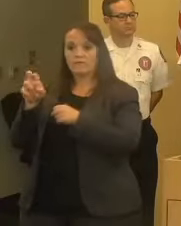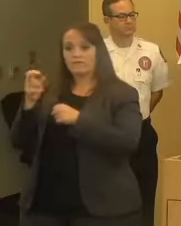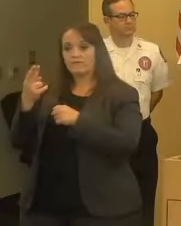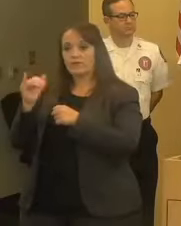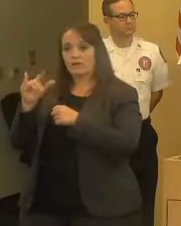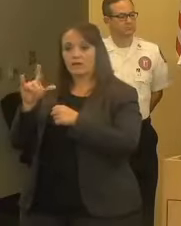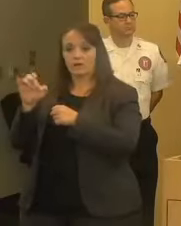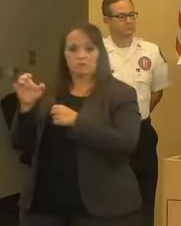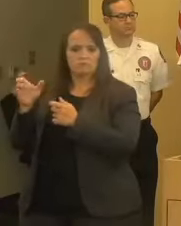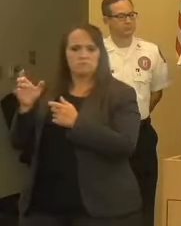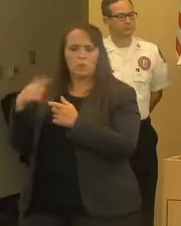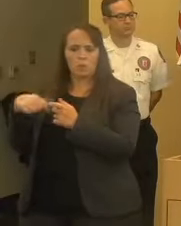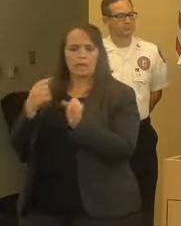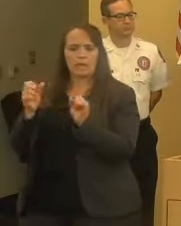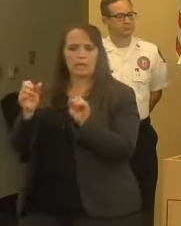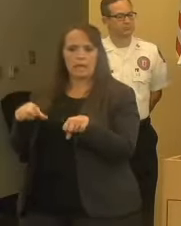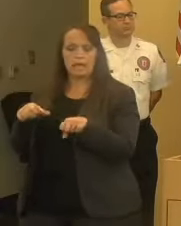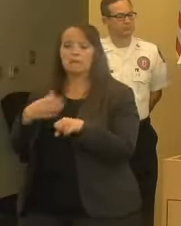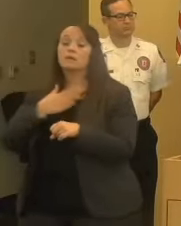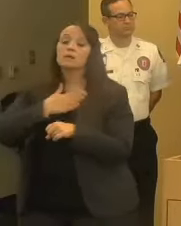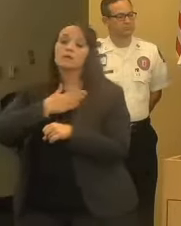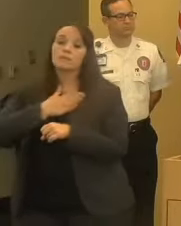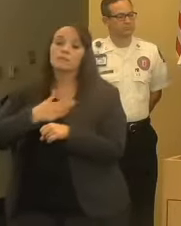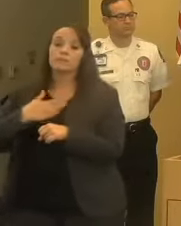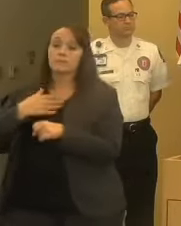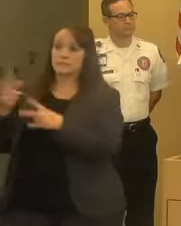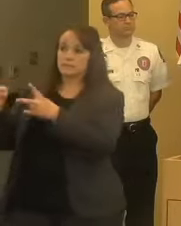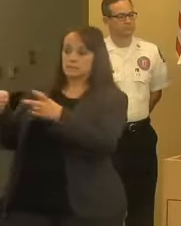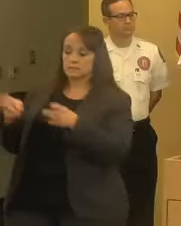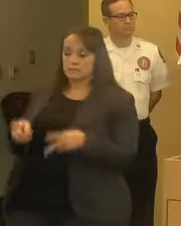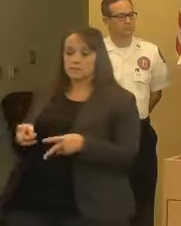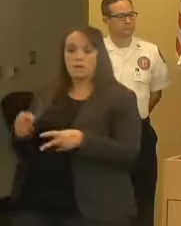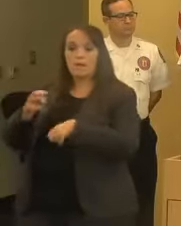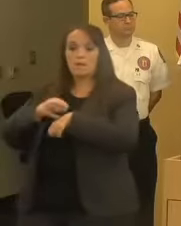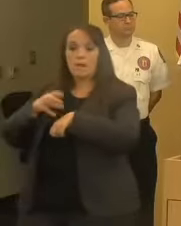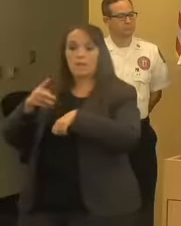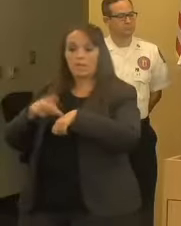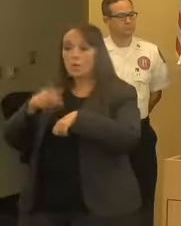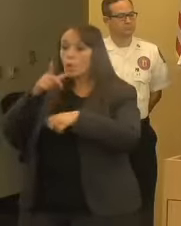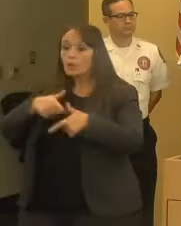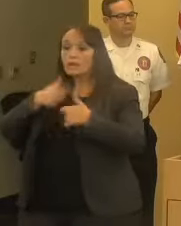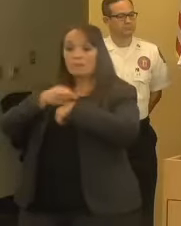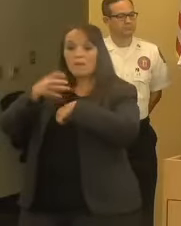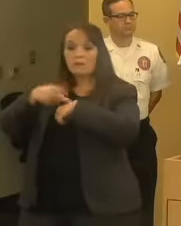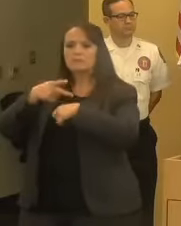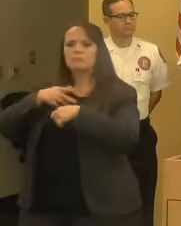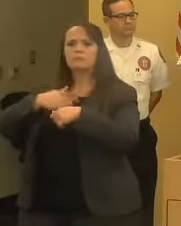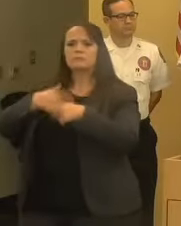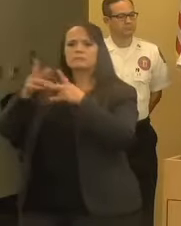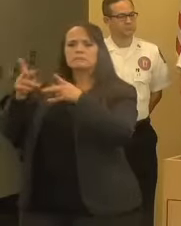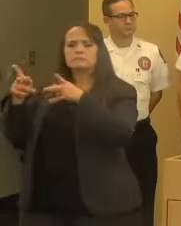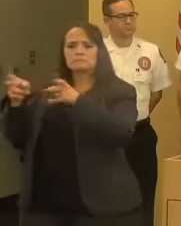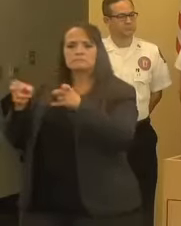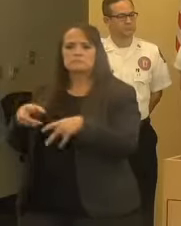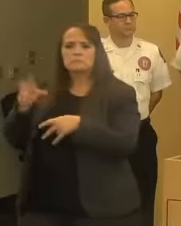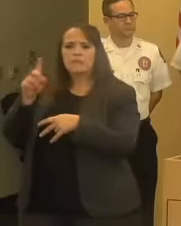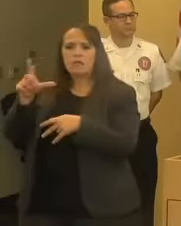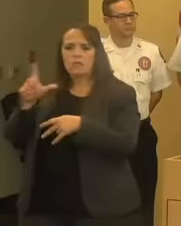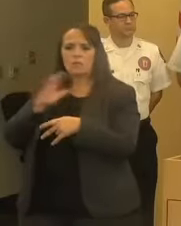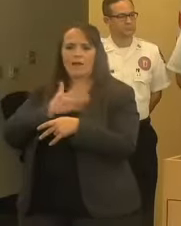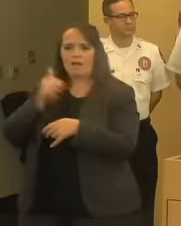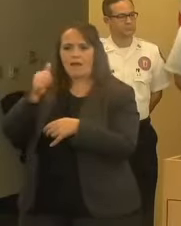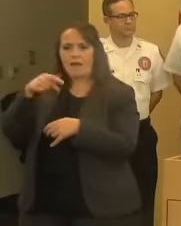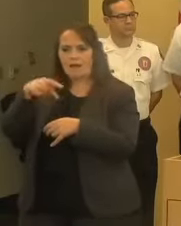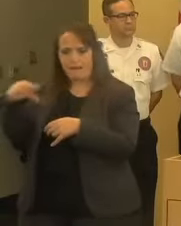Lastly, I want to encourage all of our residents to download the Mount Pleasant Police Department app to receive current and regular updates on the storm. The Mount Pleasant